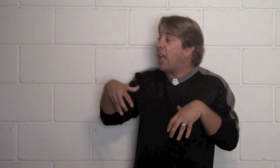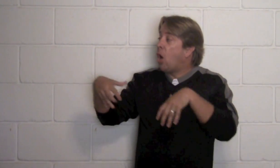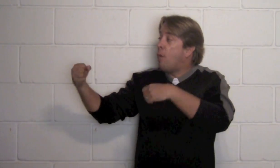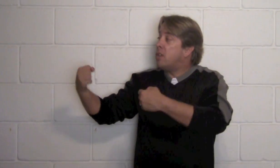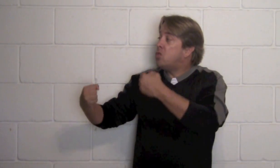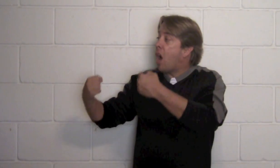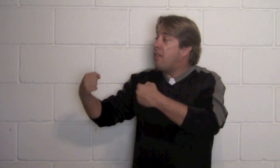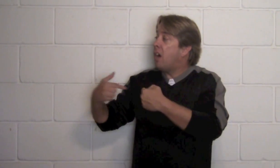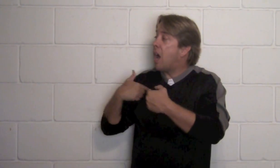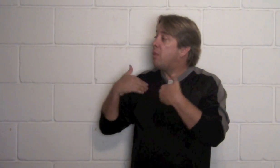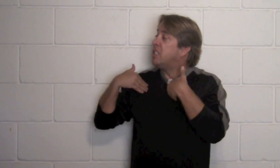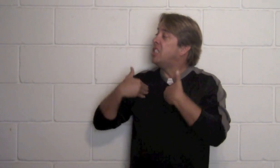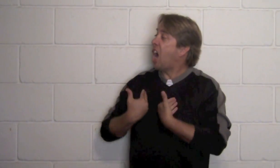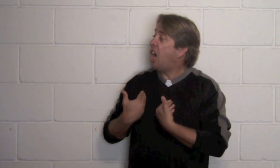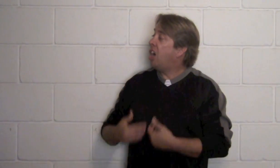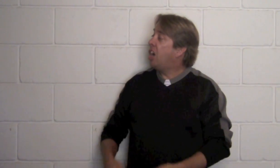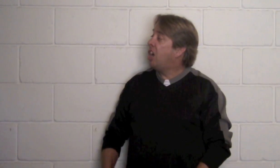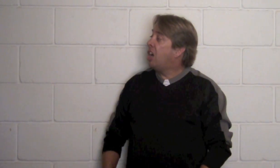I gave you the wheel an hour ago.